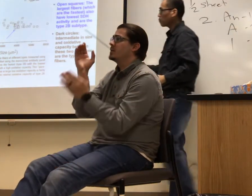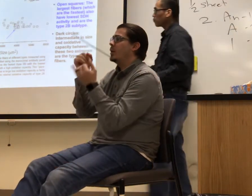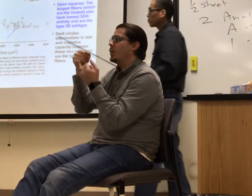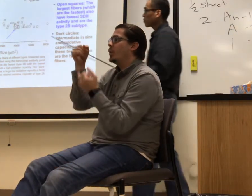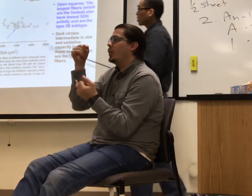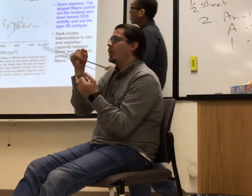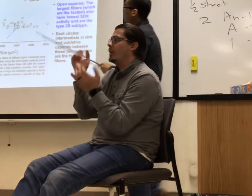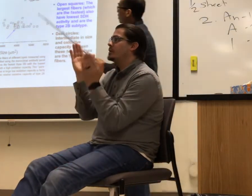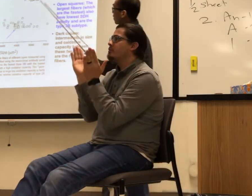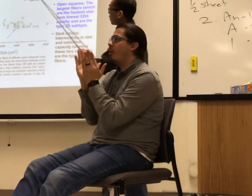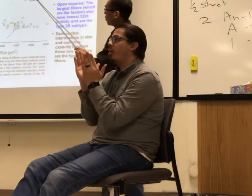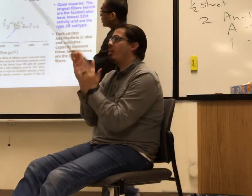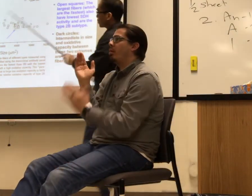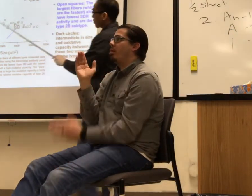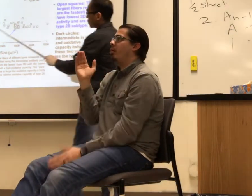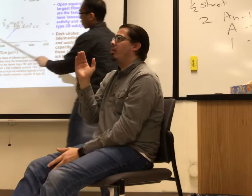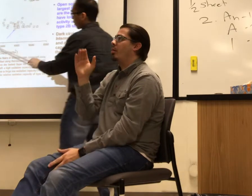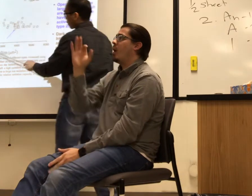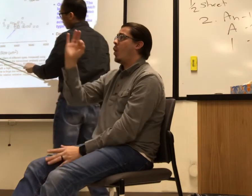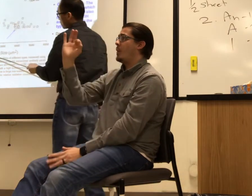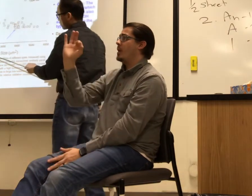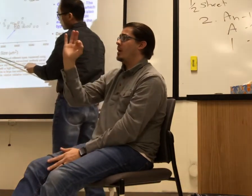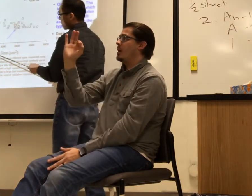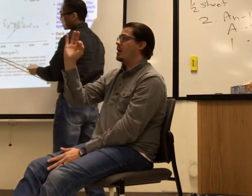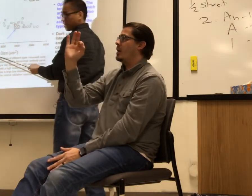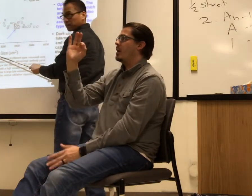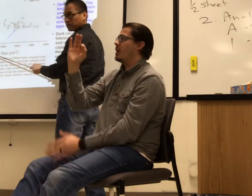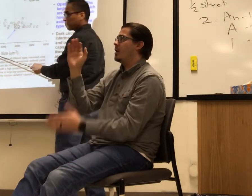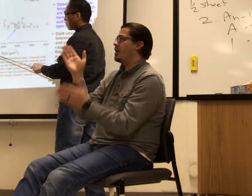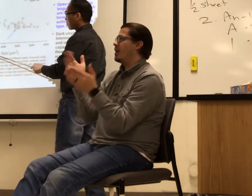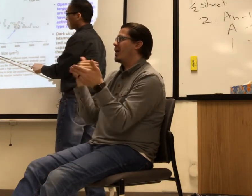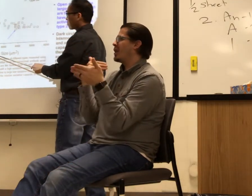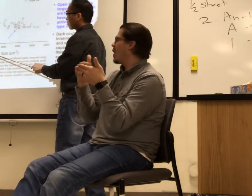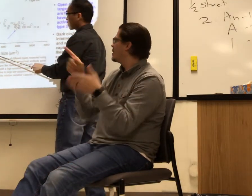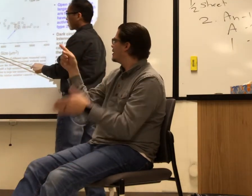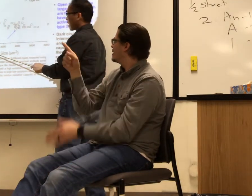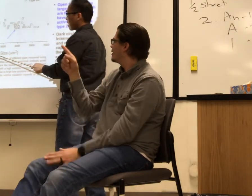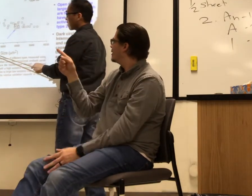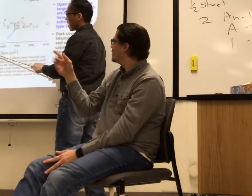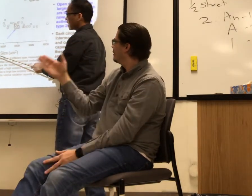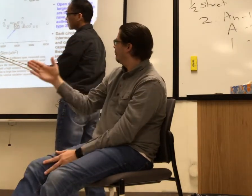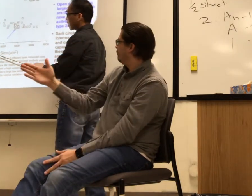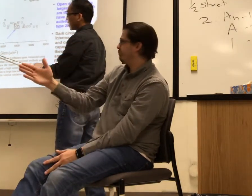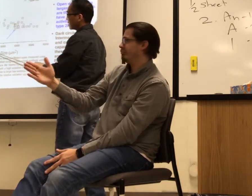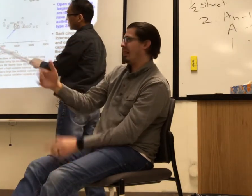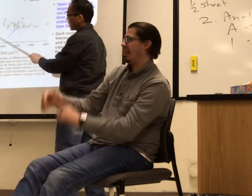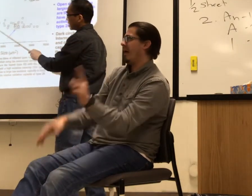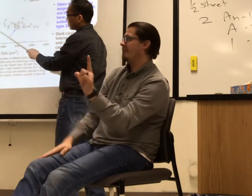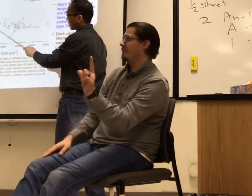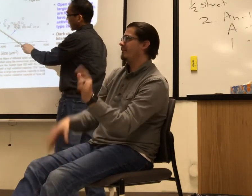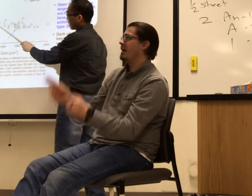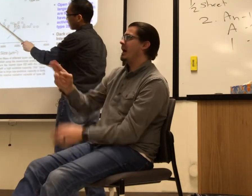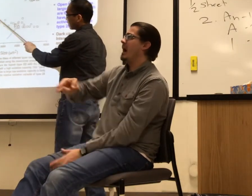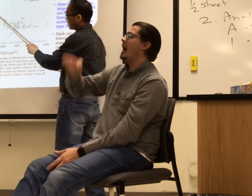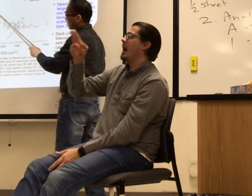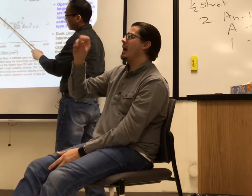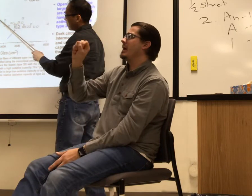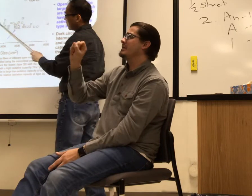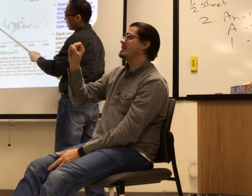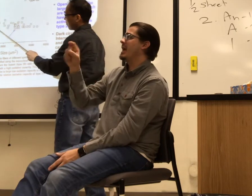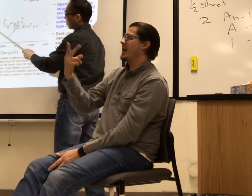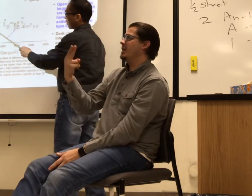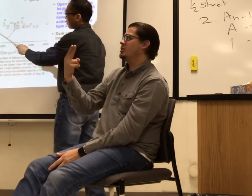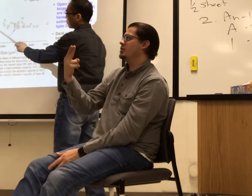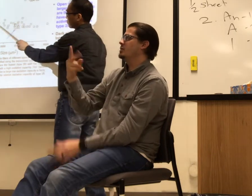smaller, the open circles are closer to this end. They have the highest amount of SDH, but it kind of like is